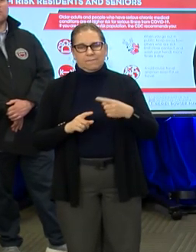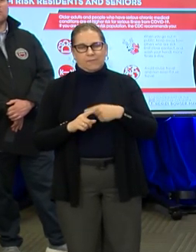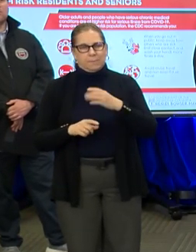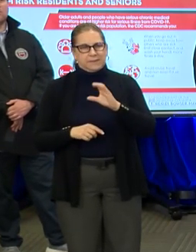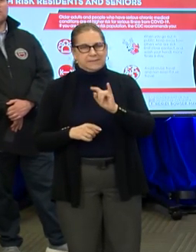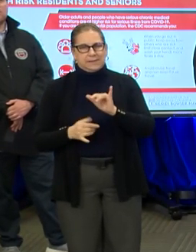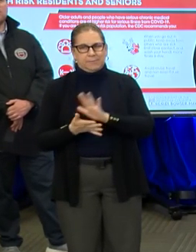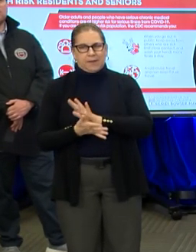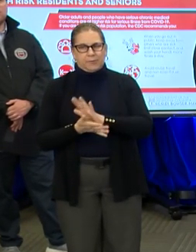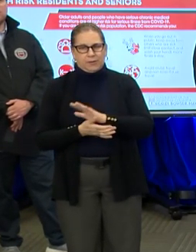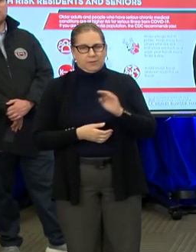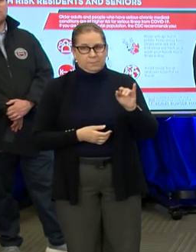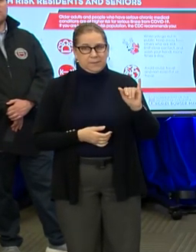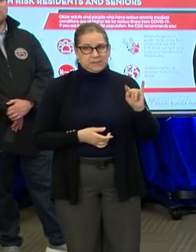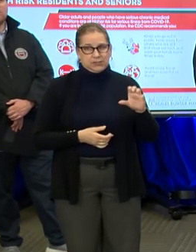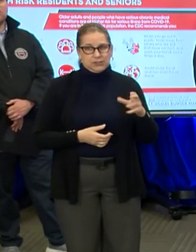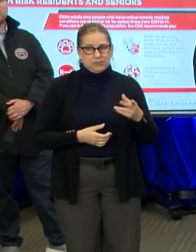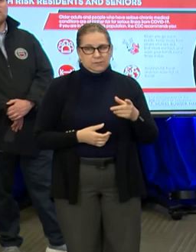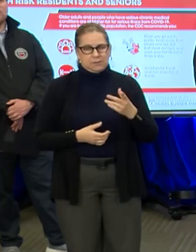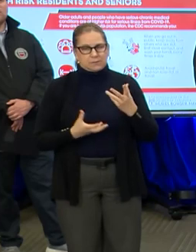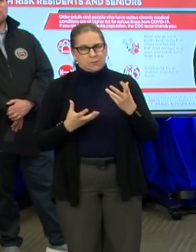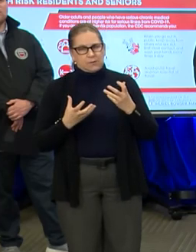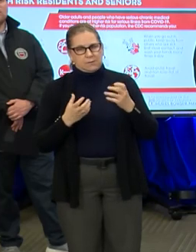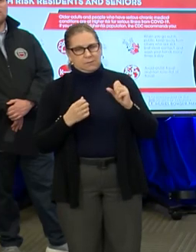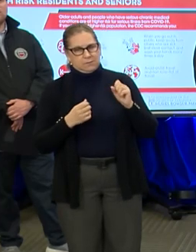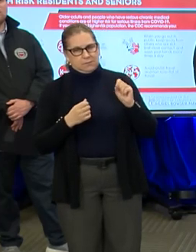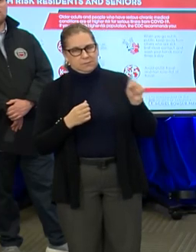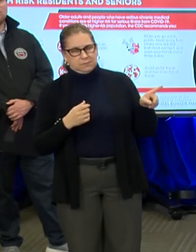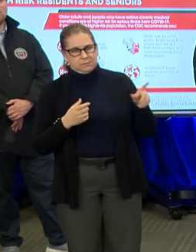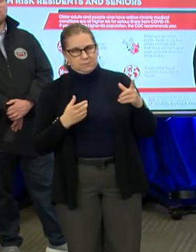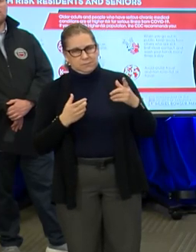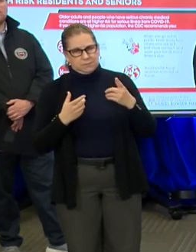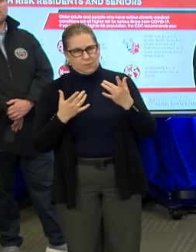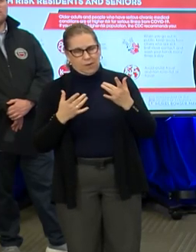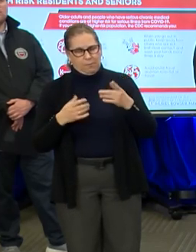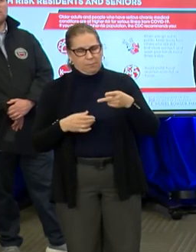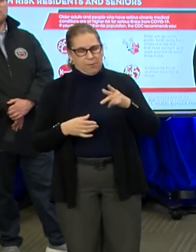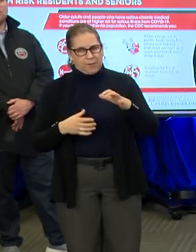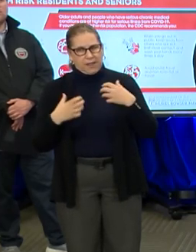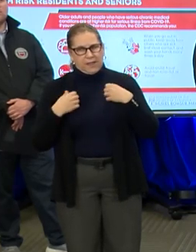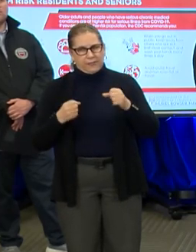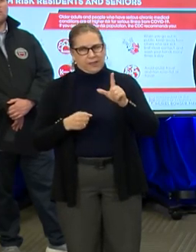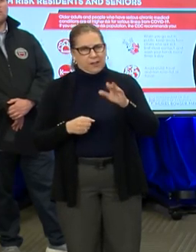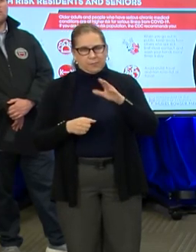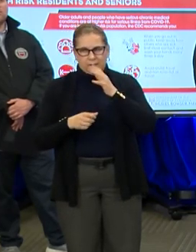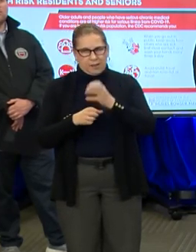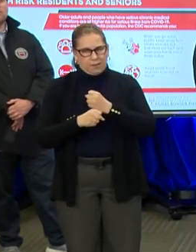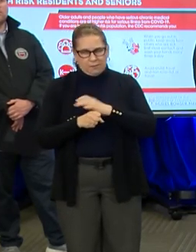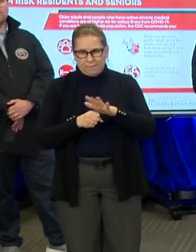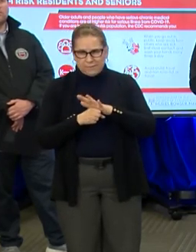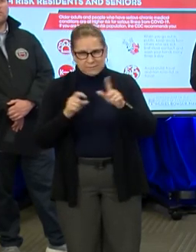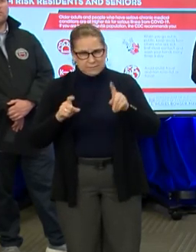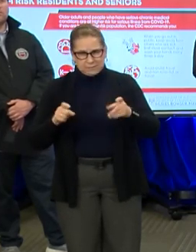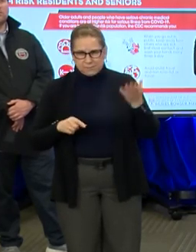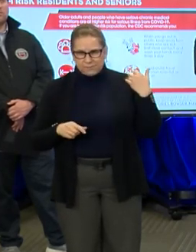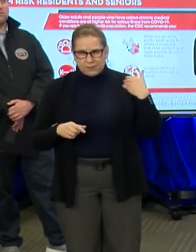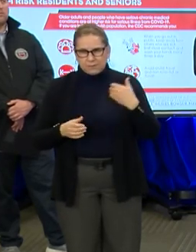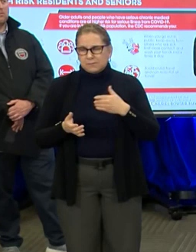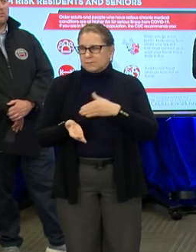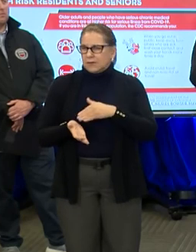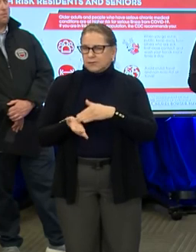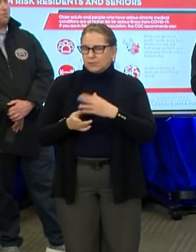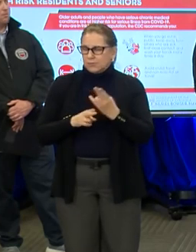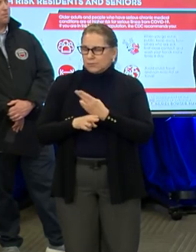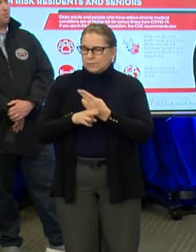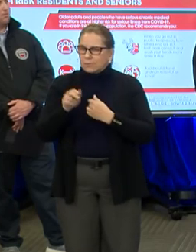public health lab wasn't receiving as many tests previously. Why are the providers opting to use private lab testing instead of the public health